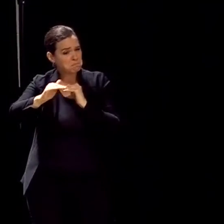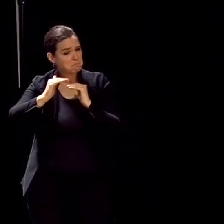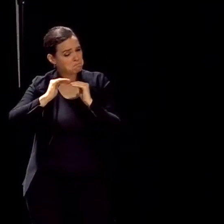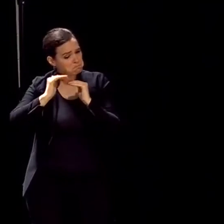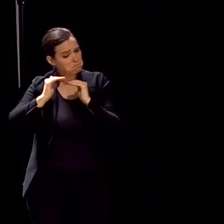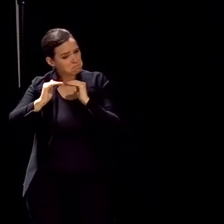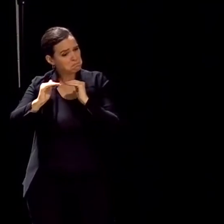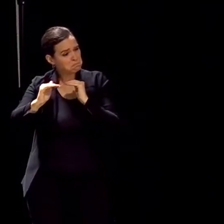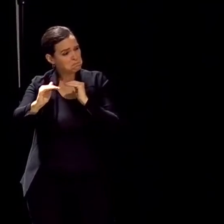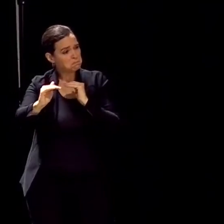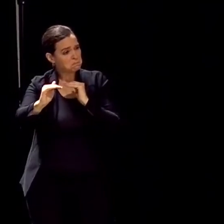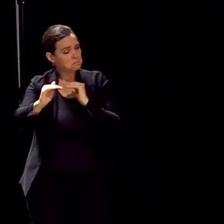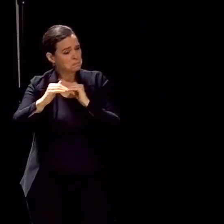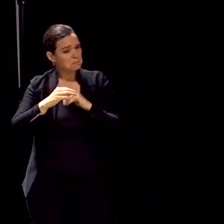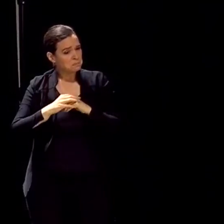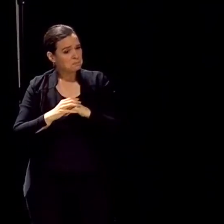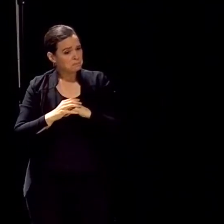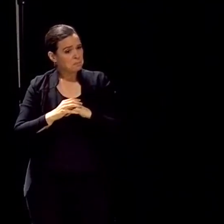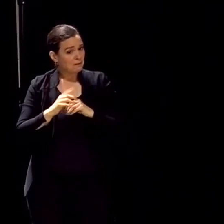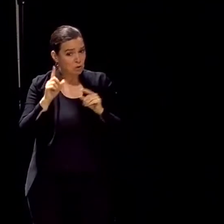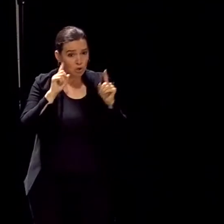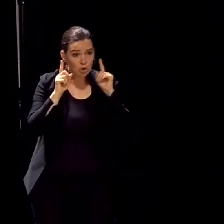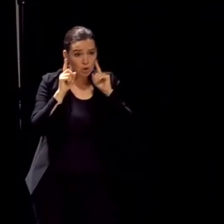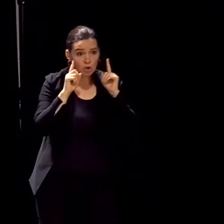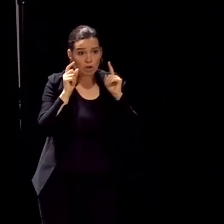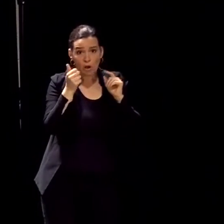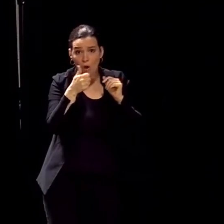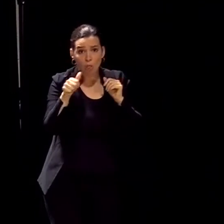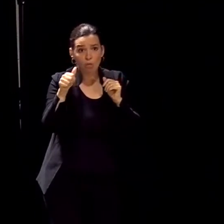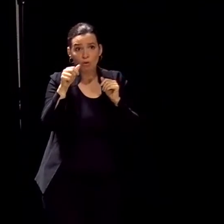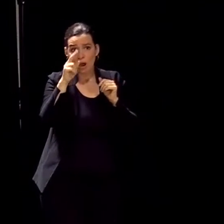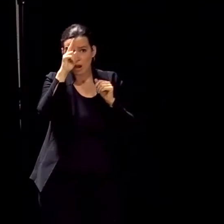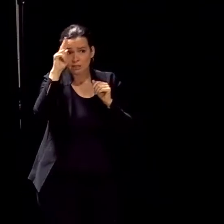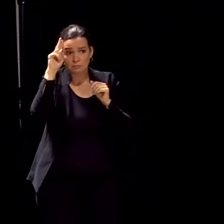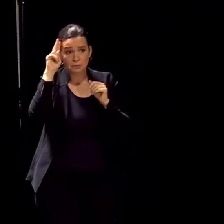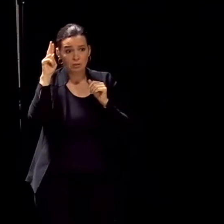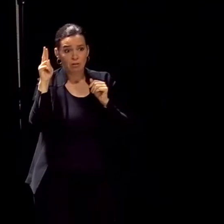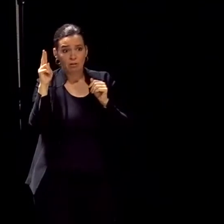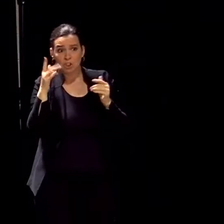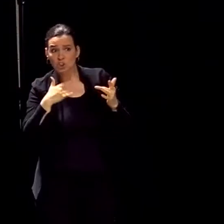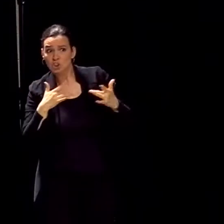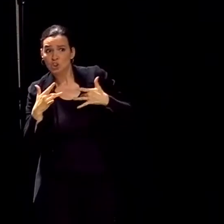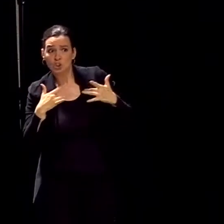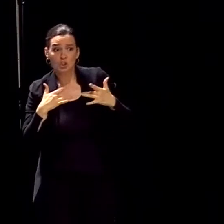Are you hearing from the hospitals that they're any more concerned